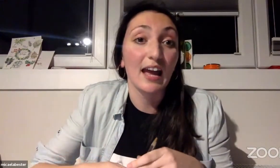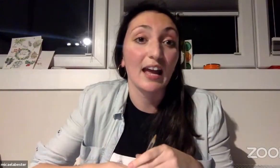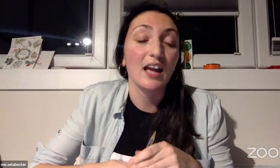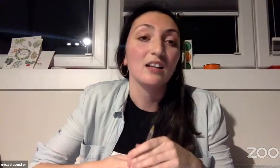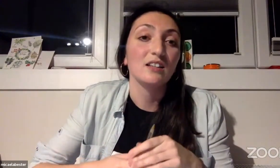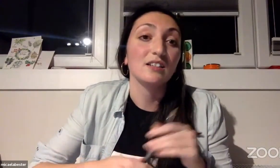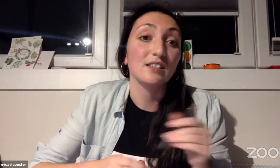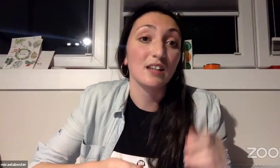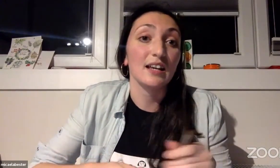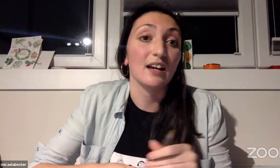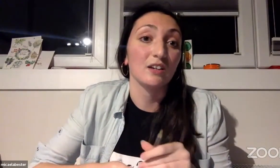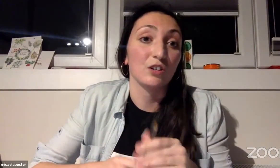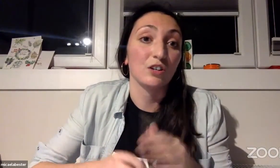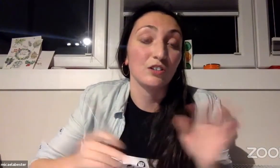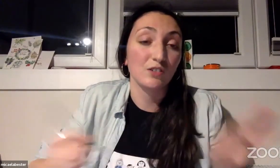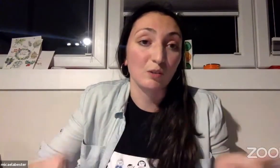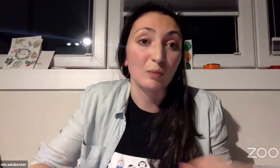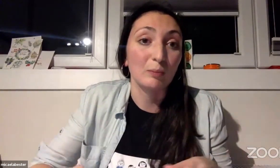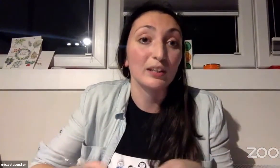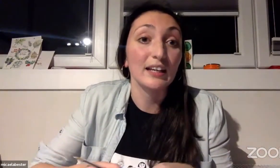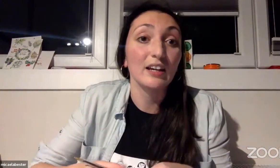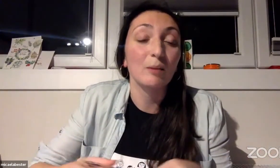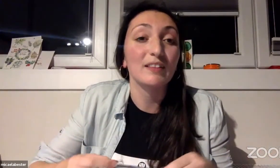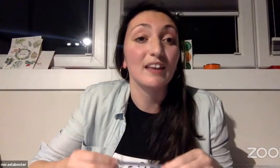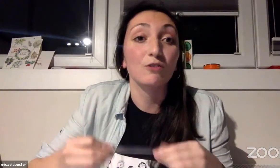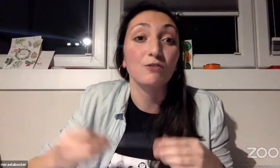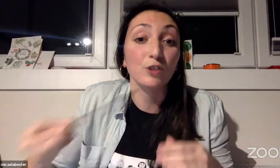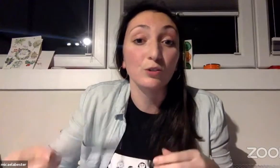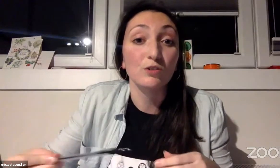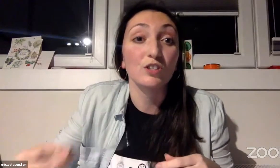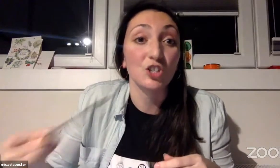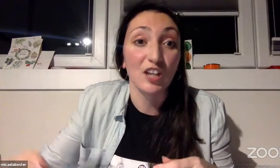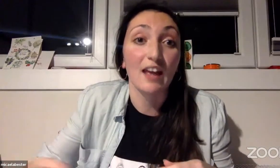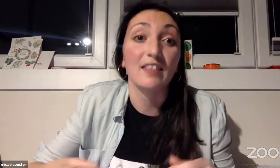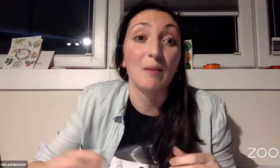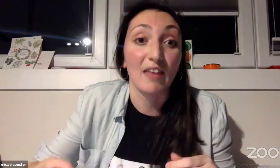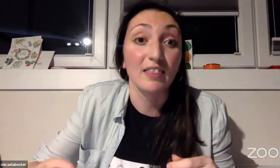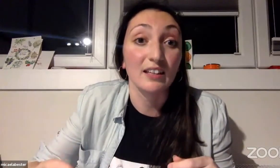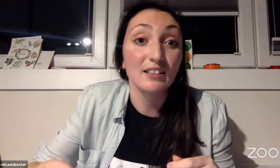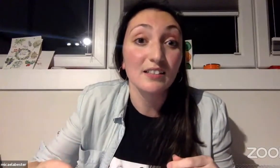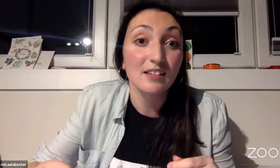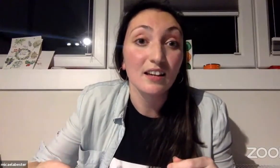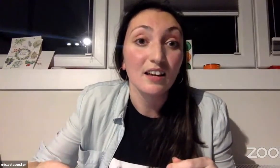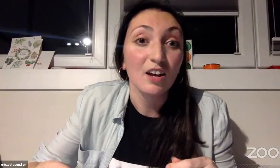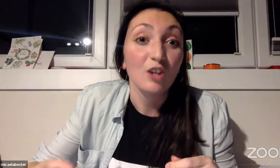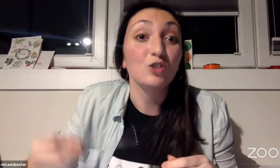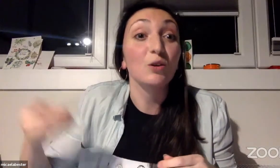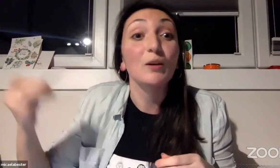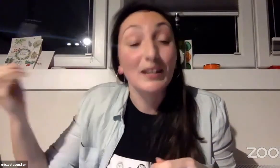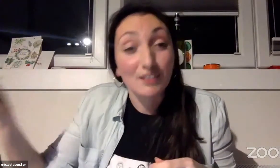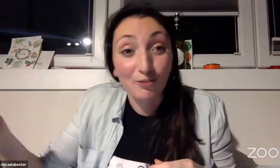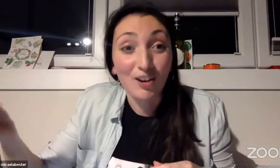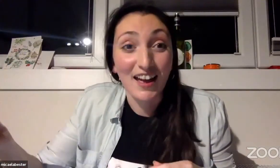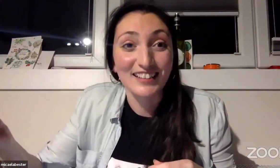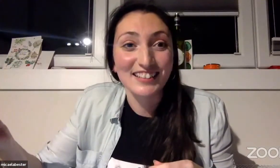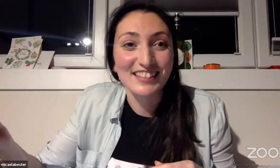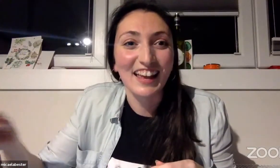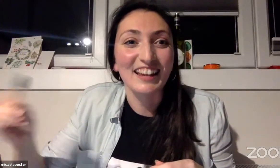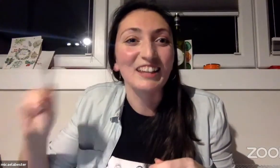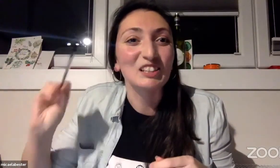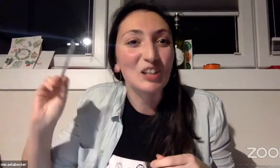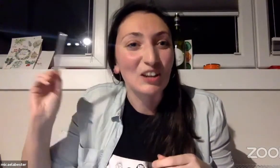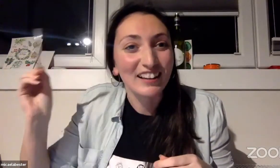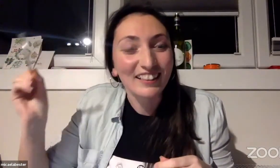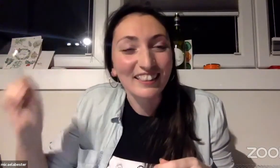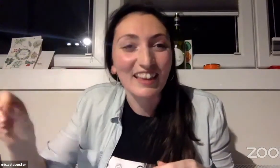the UK to study under some people here, but they refused to share their methods. So he went to France